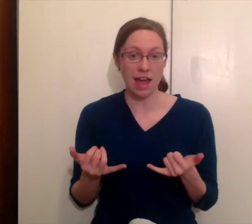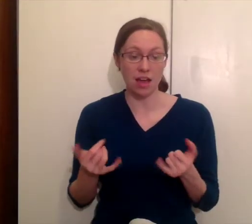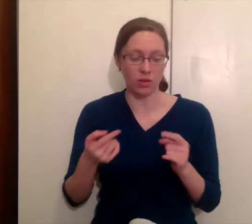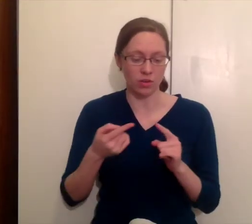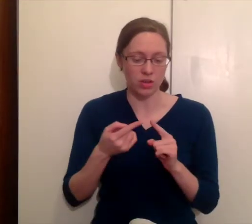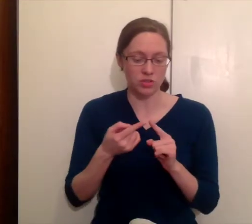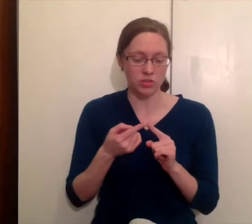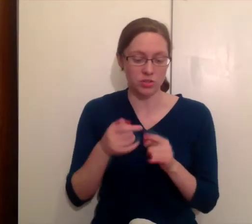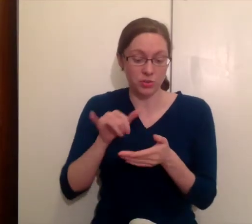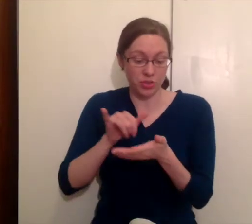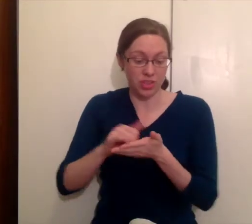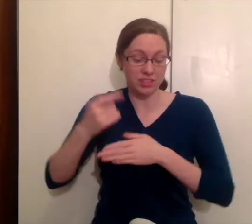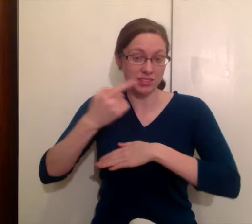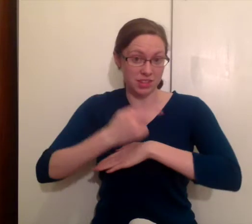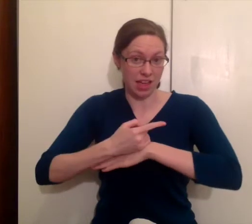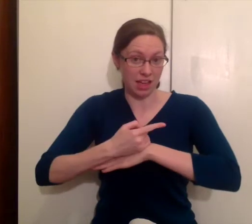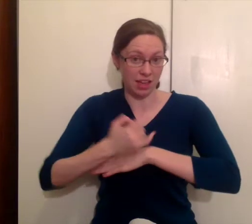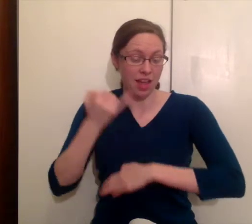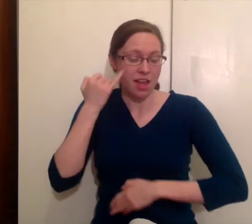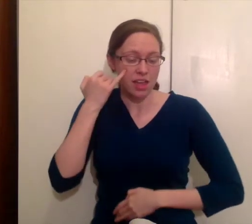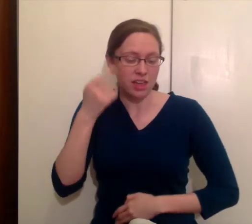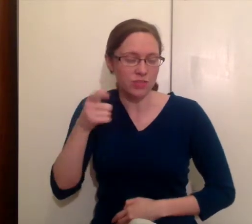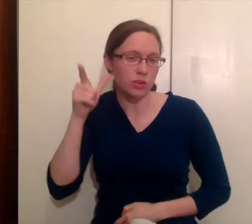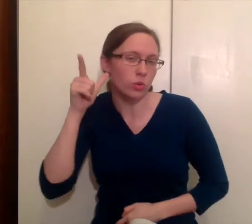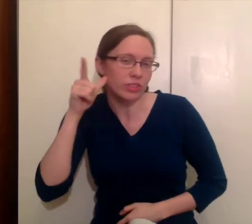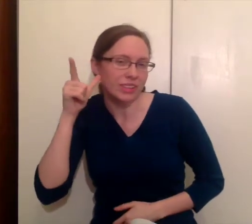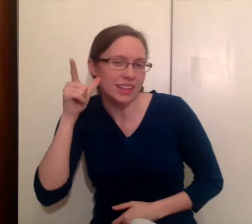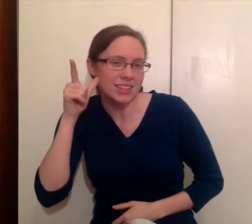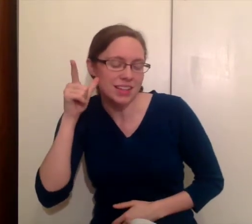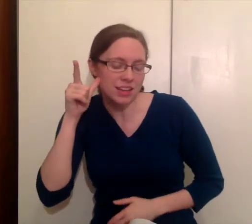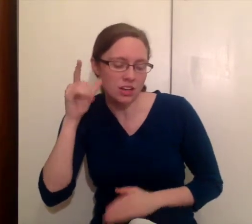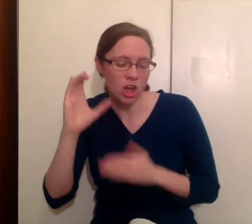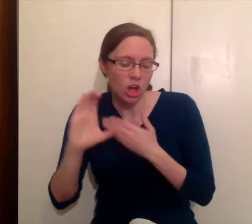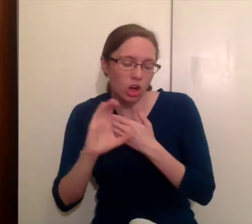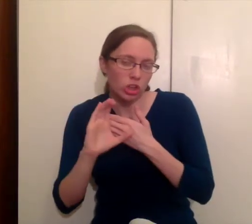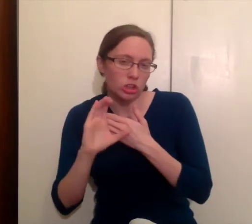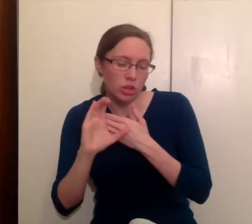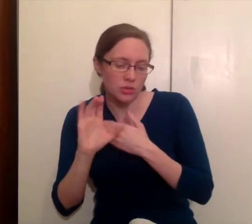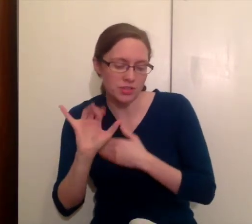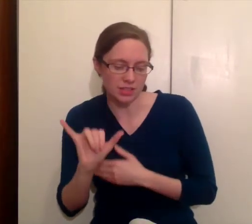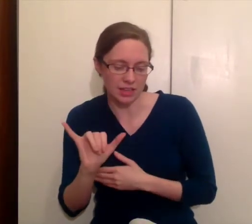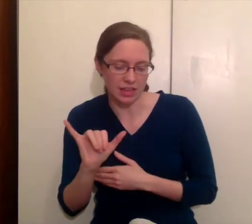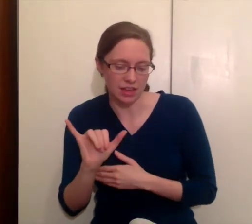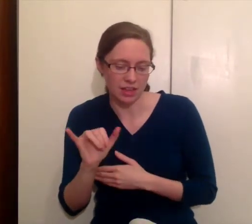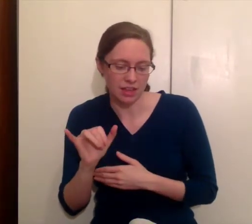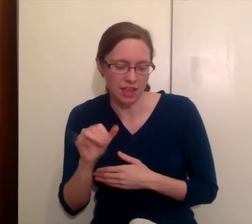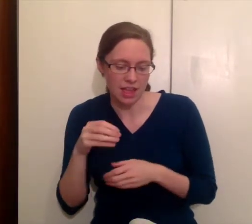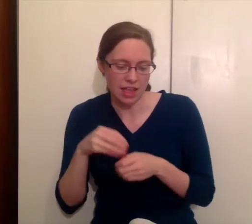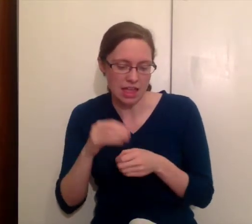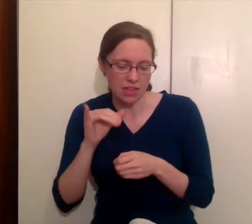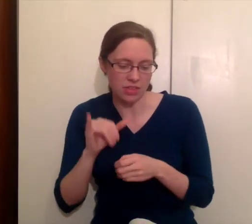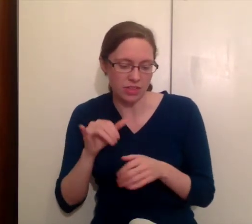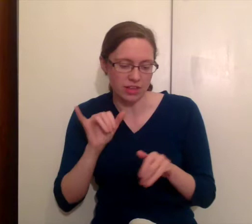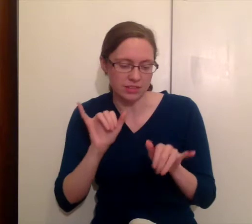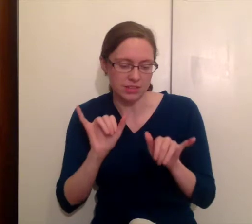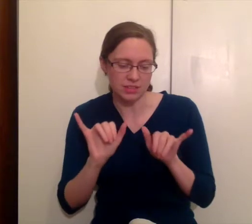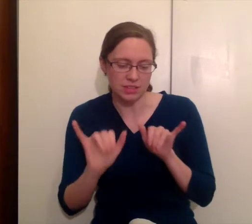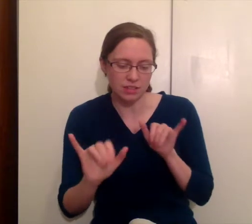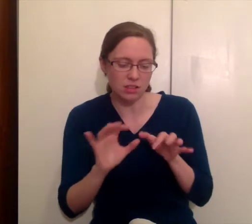Now, to this day, if you listen closely in the still